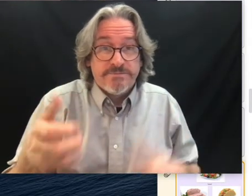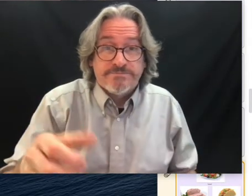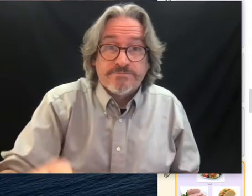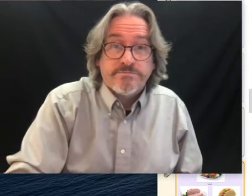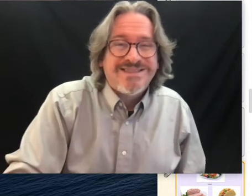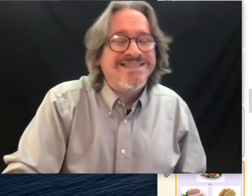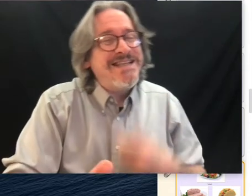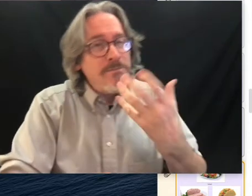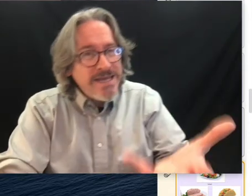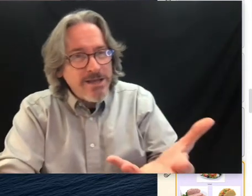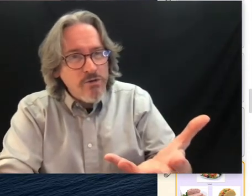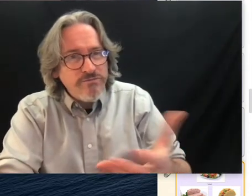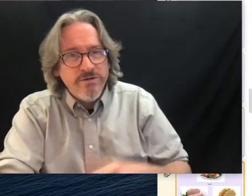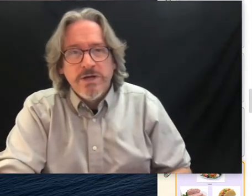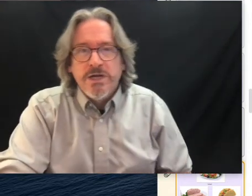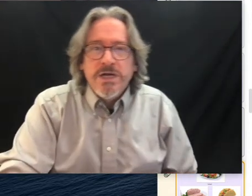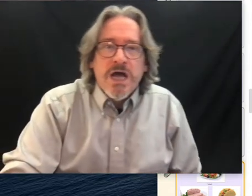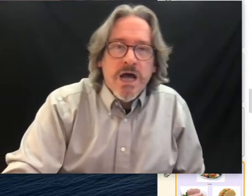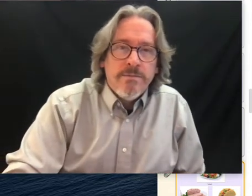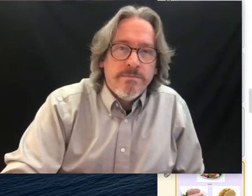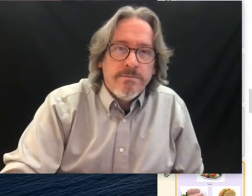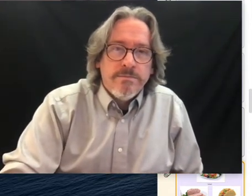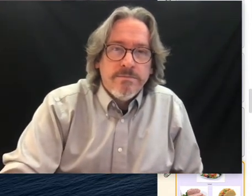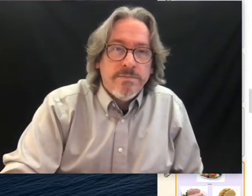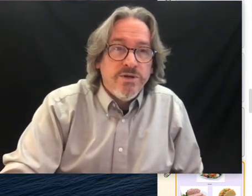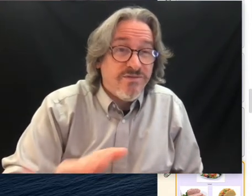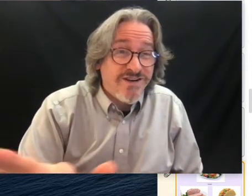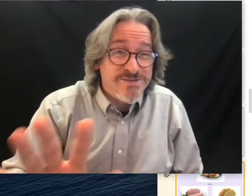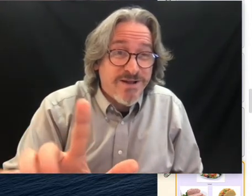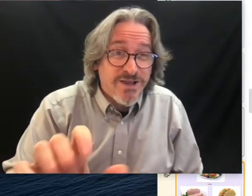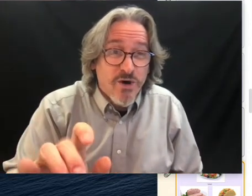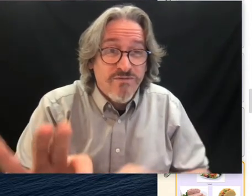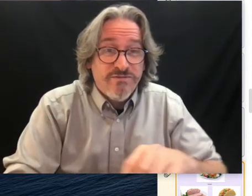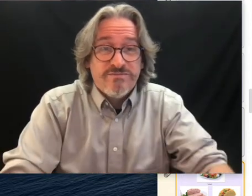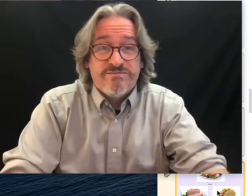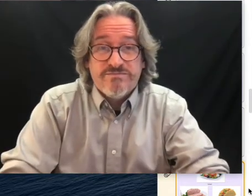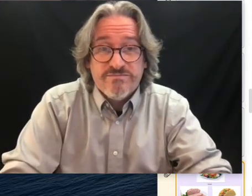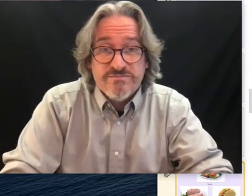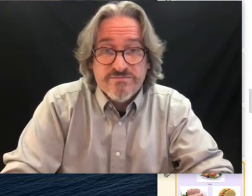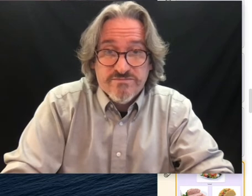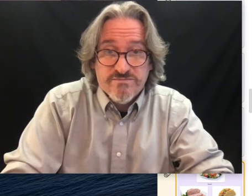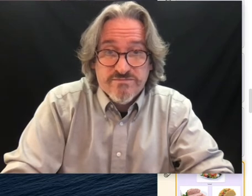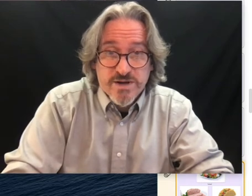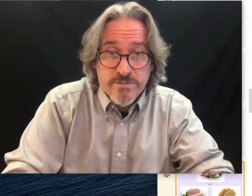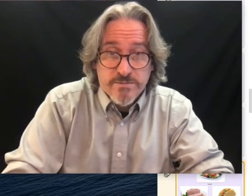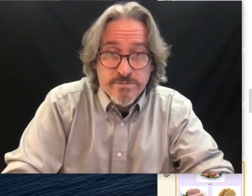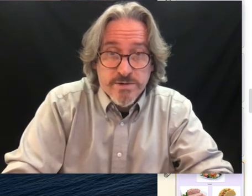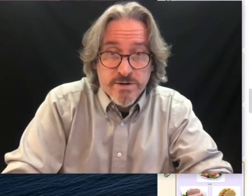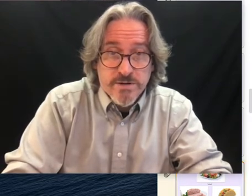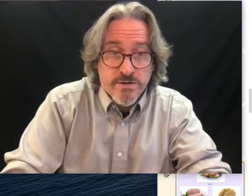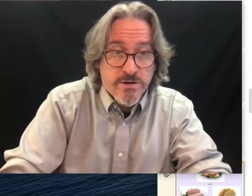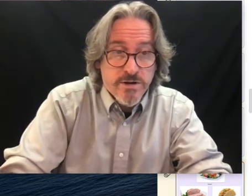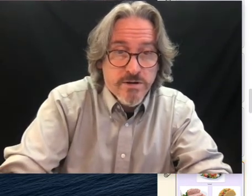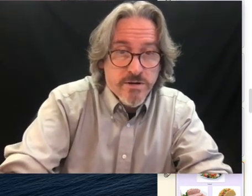Salad. Now meatloaf, you can fingerspell loaf,